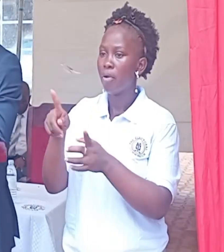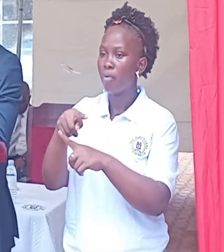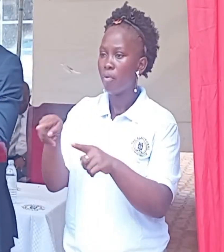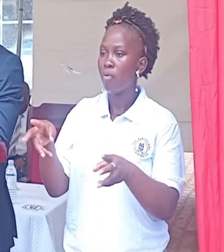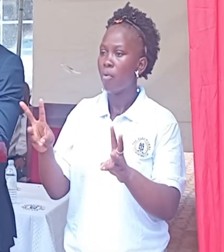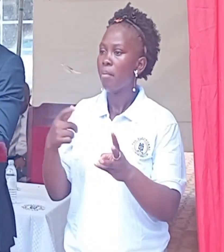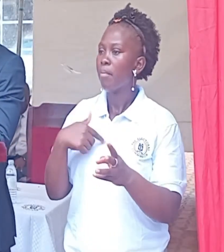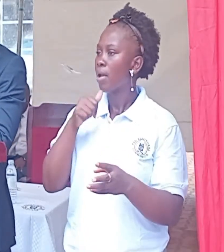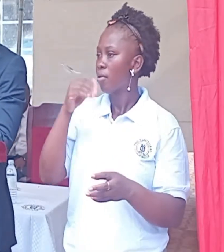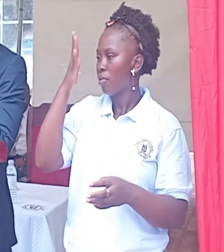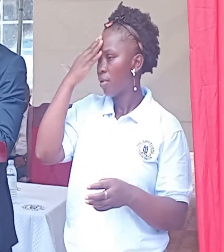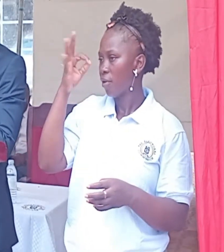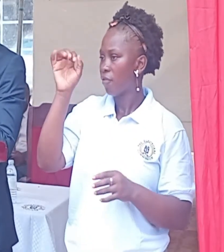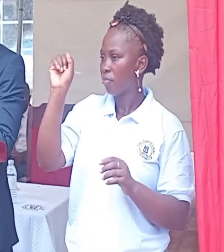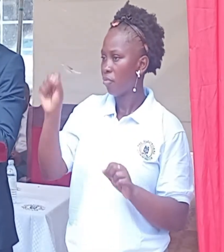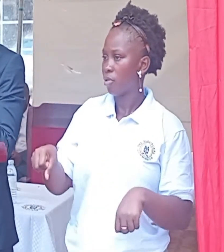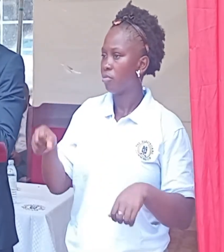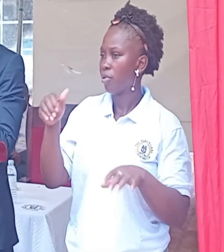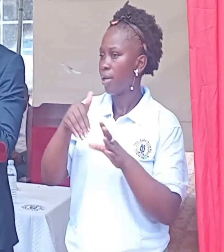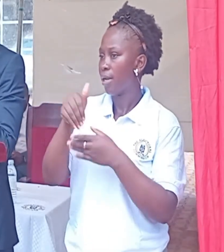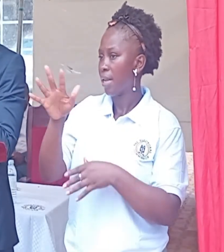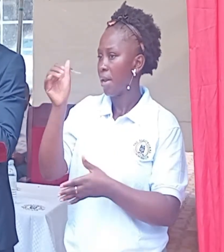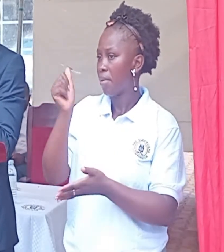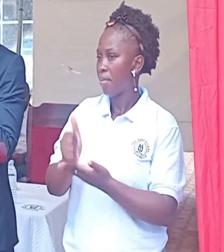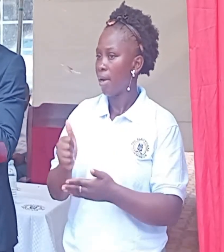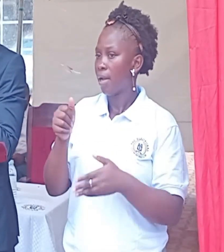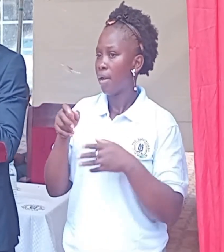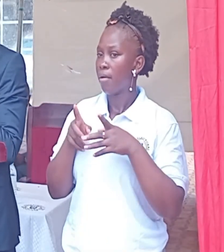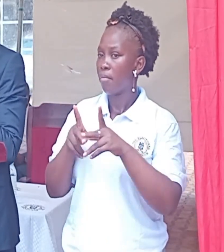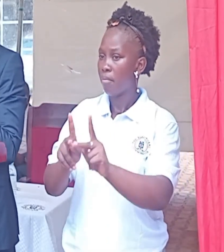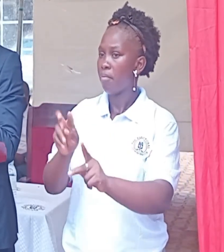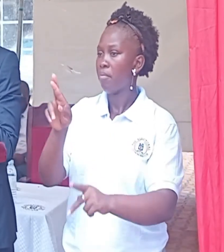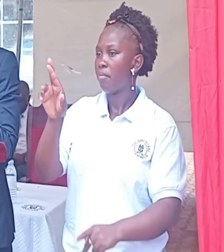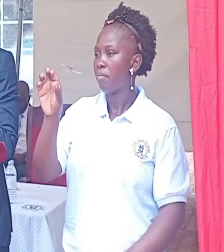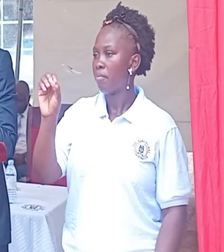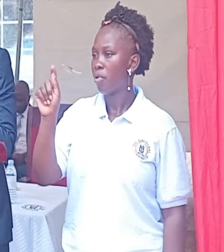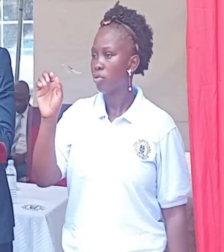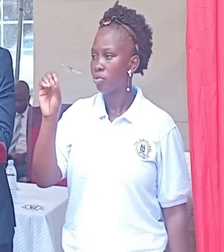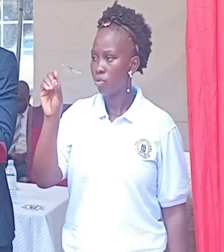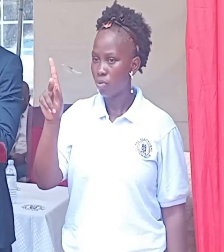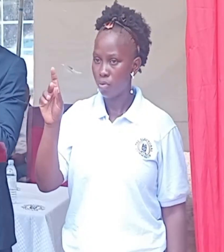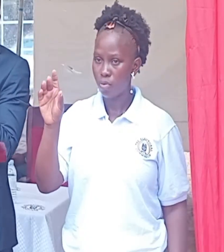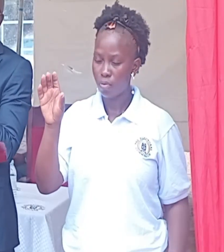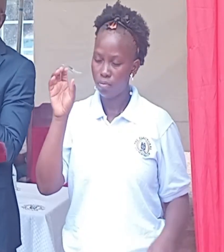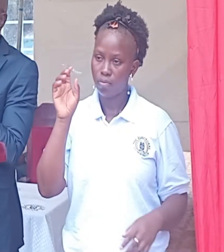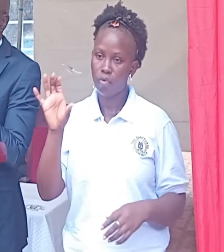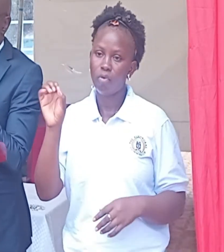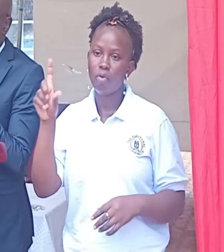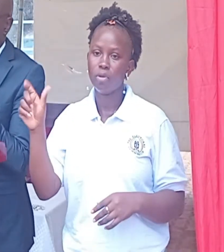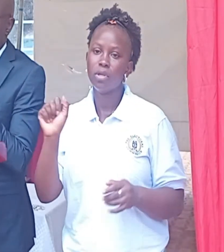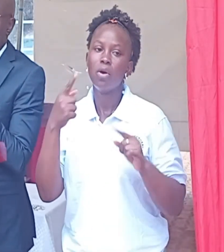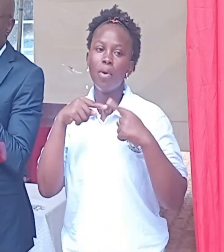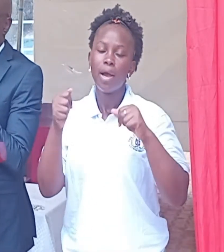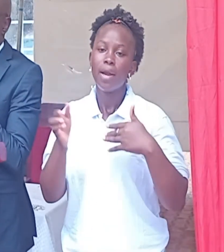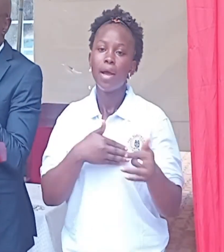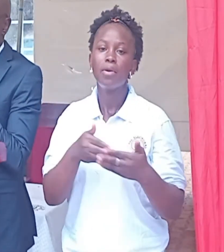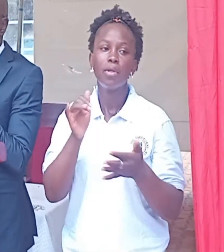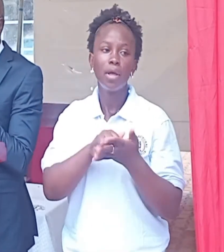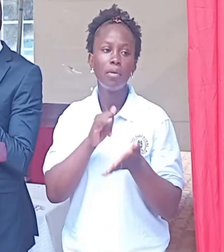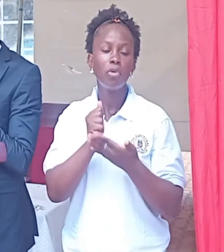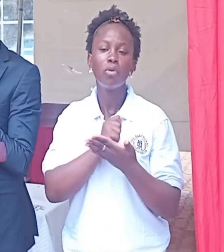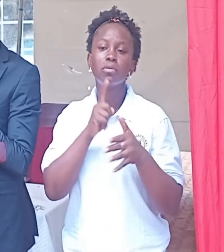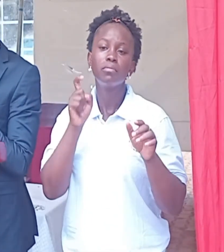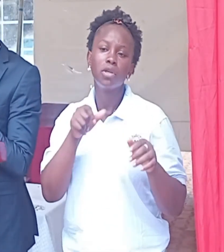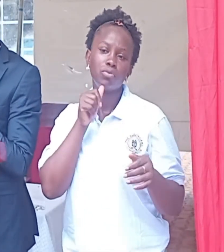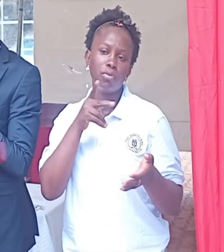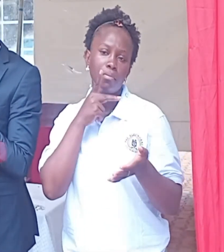that is possible in their banking protocols, but we can handle those because you are not supposed to pay twice